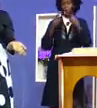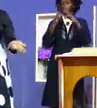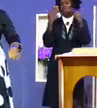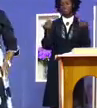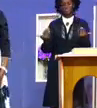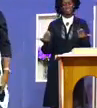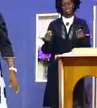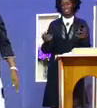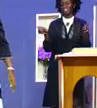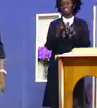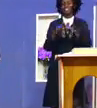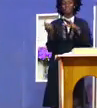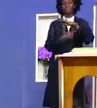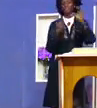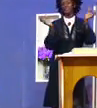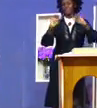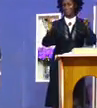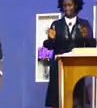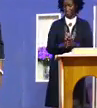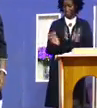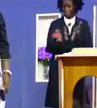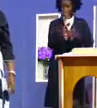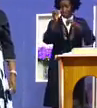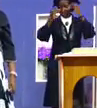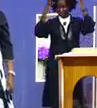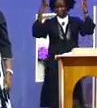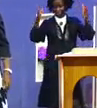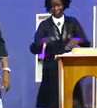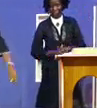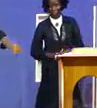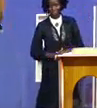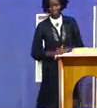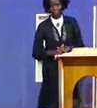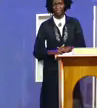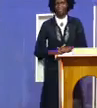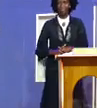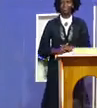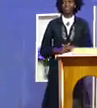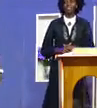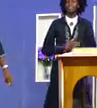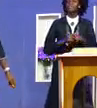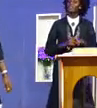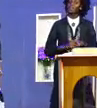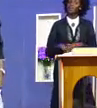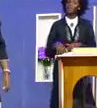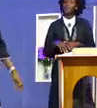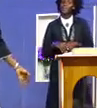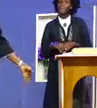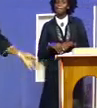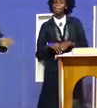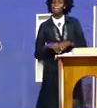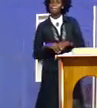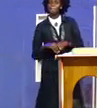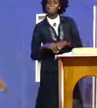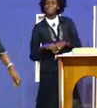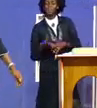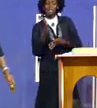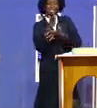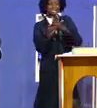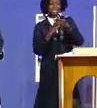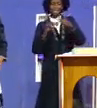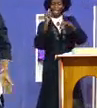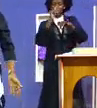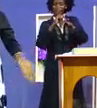olwaleero sigirimu. Hallelujah. Ne Muganzi alina kyayitamu. Naye wajja kuyita